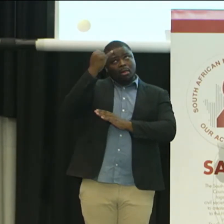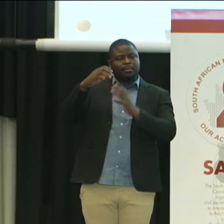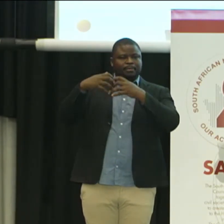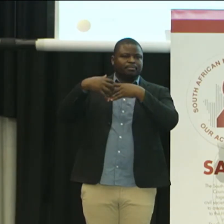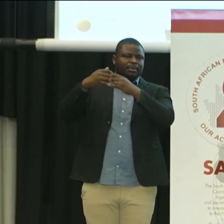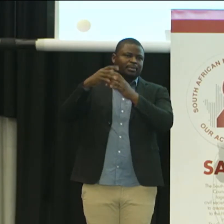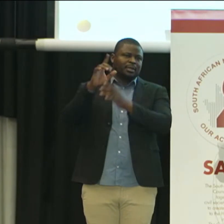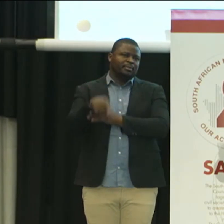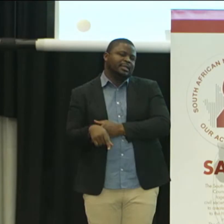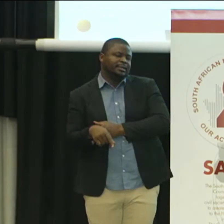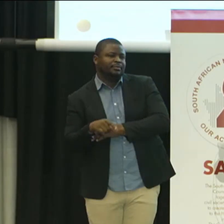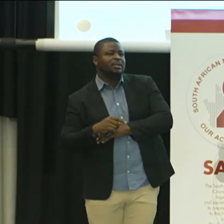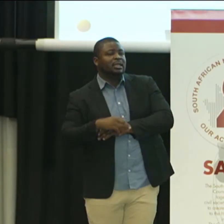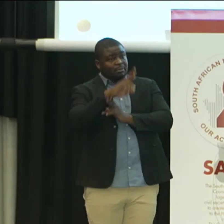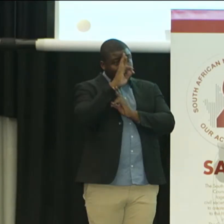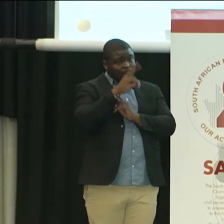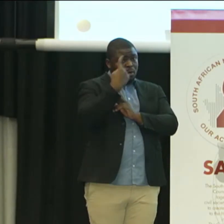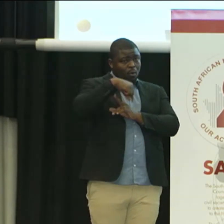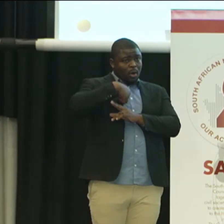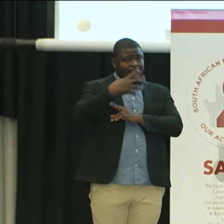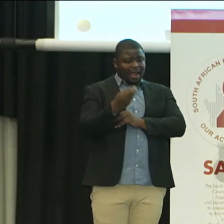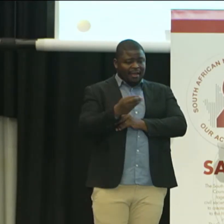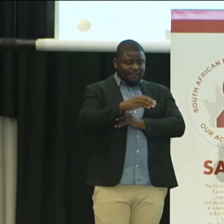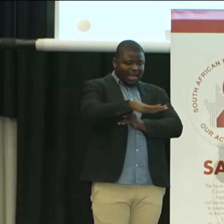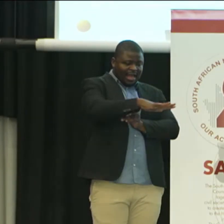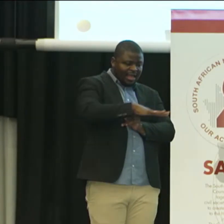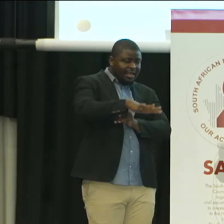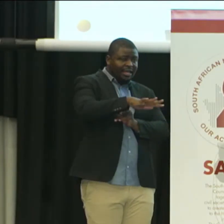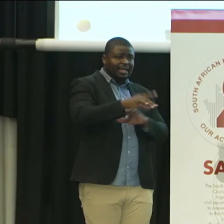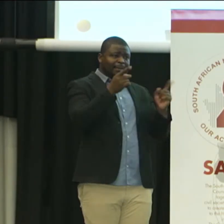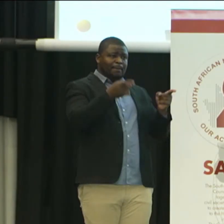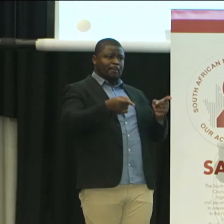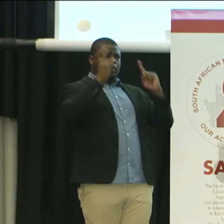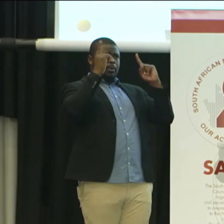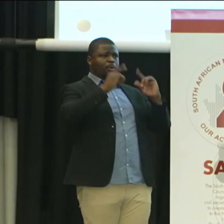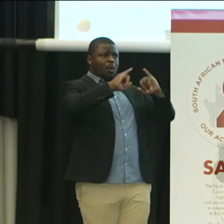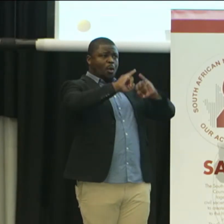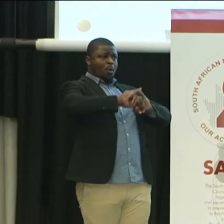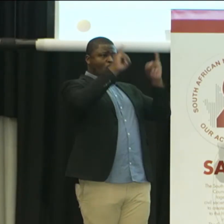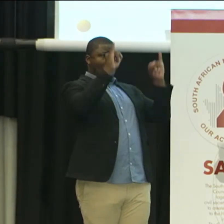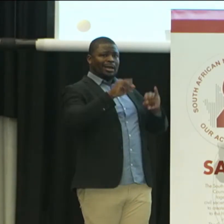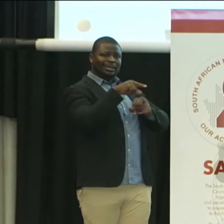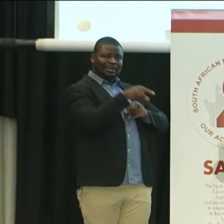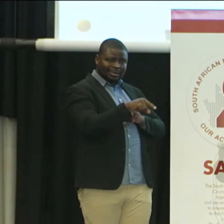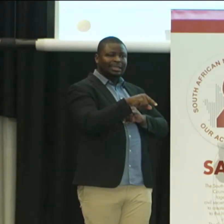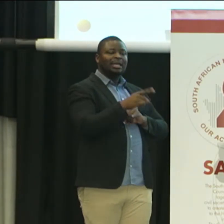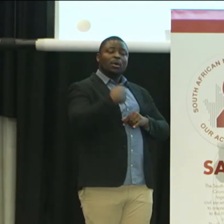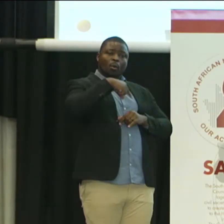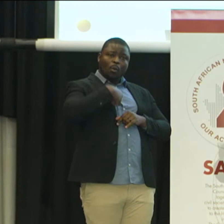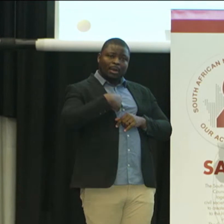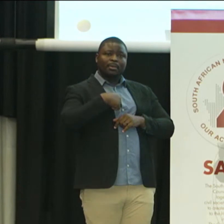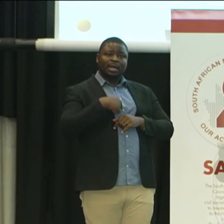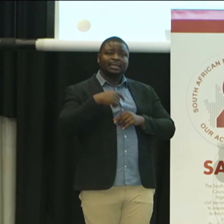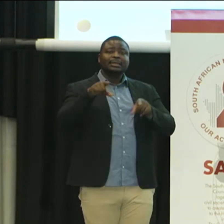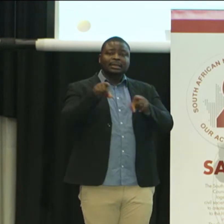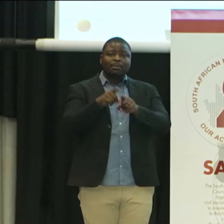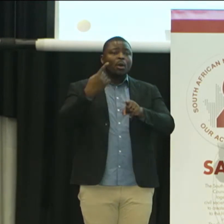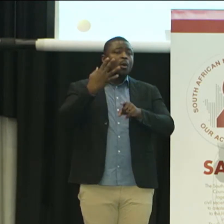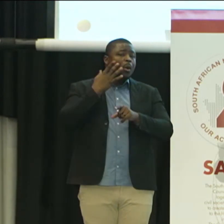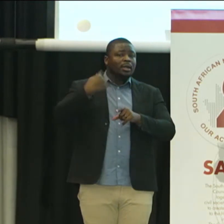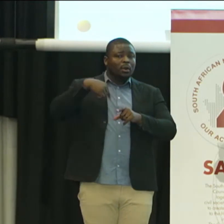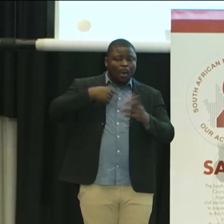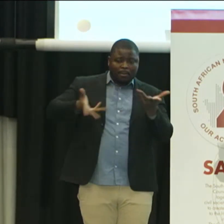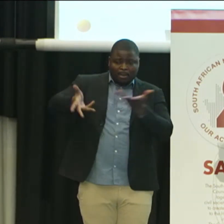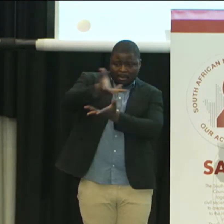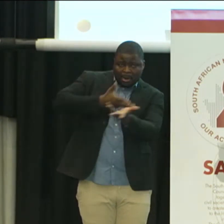high transmission area. So it is important to make sure that as we engage, we must look at